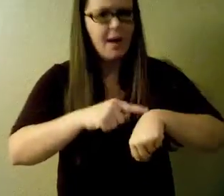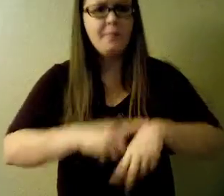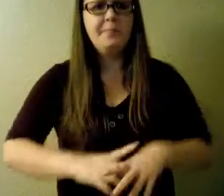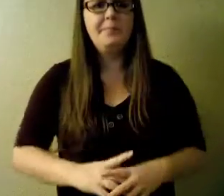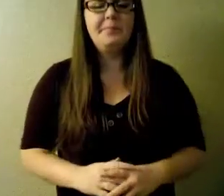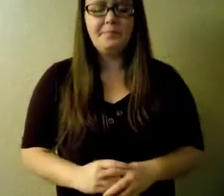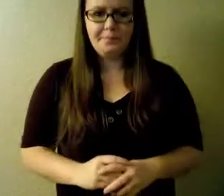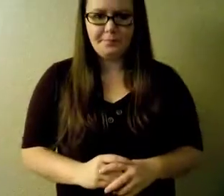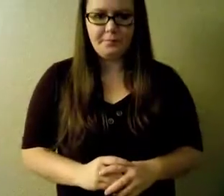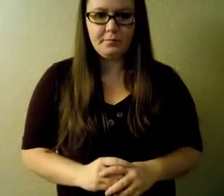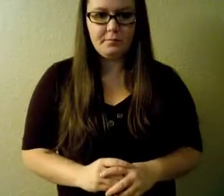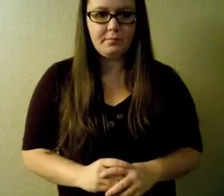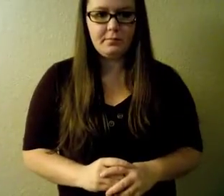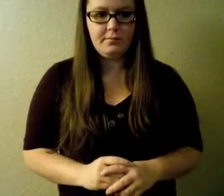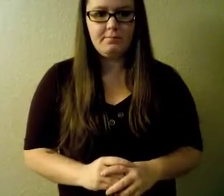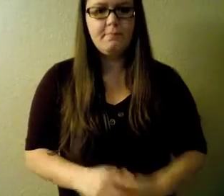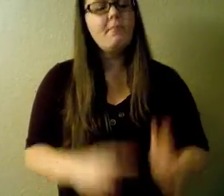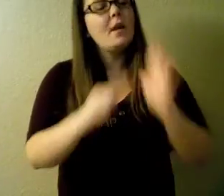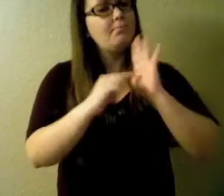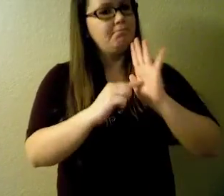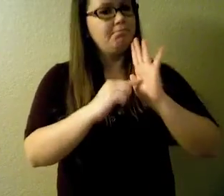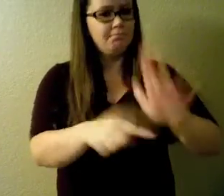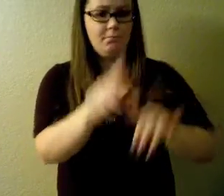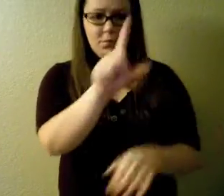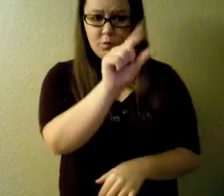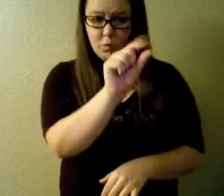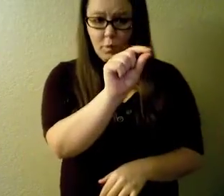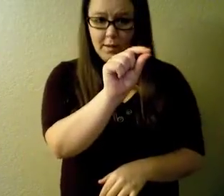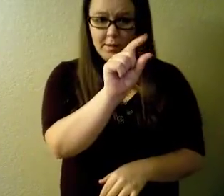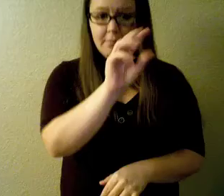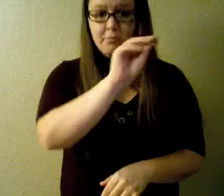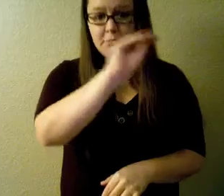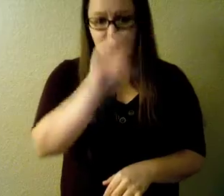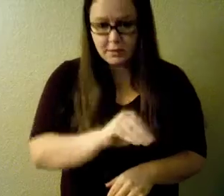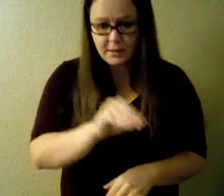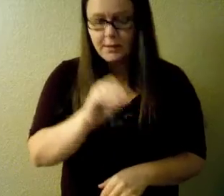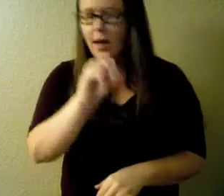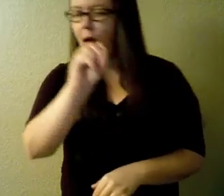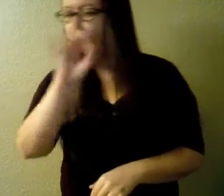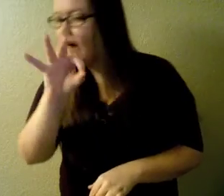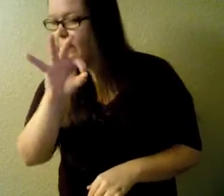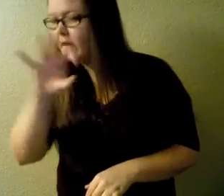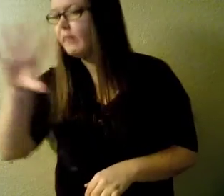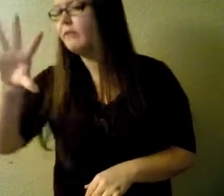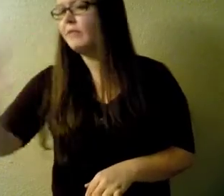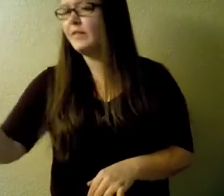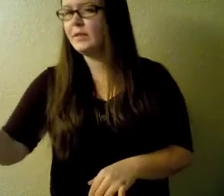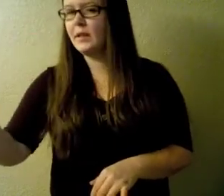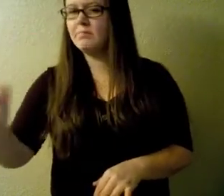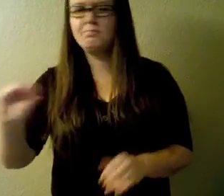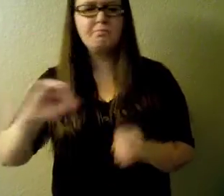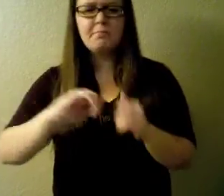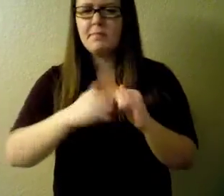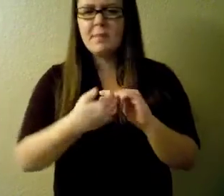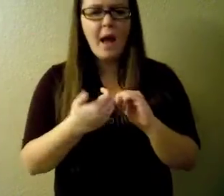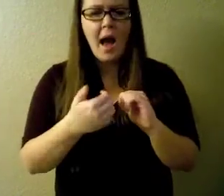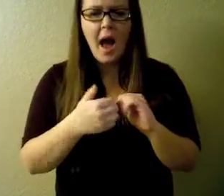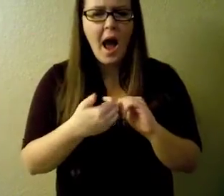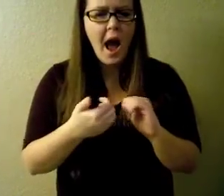of 50. How would you find 20% of 50? Well, the first thing you need to know is